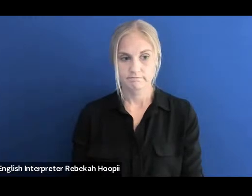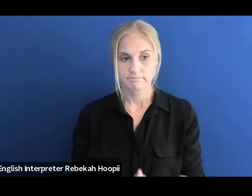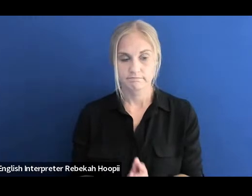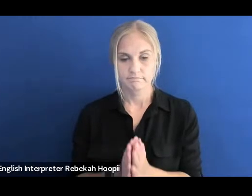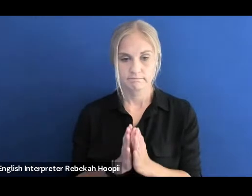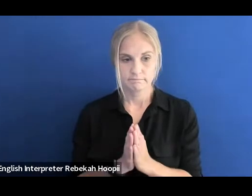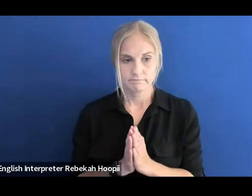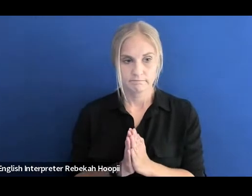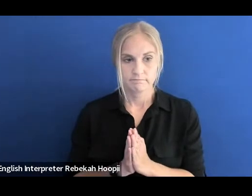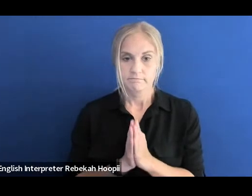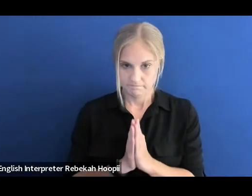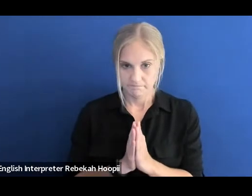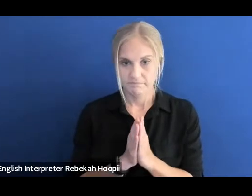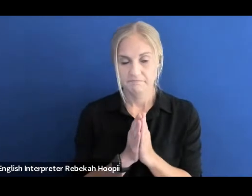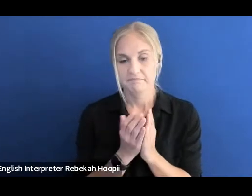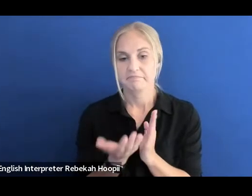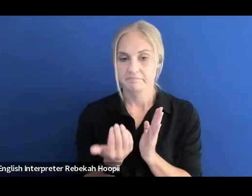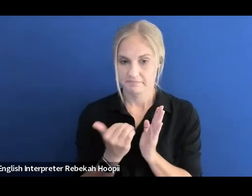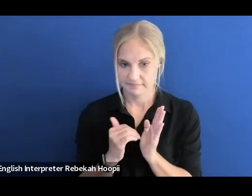Pai kalima.